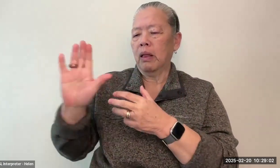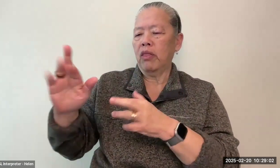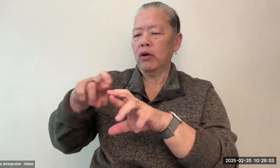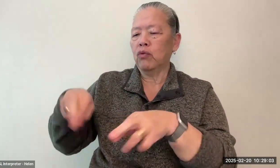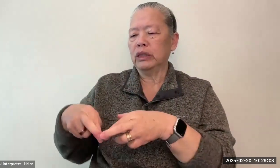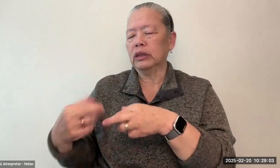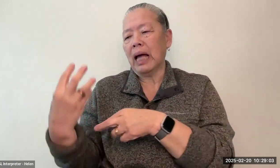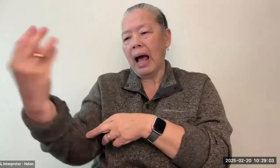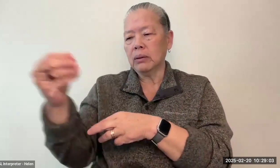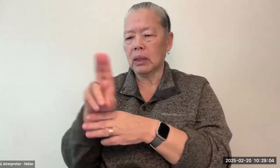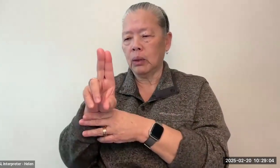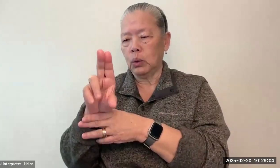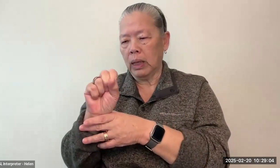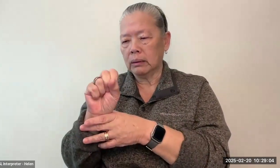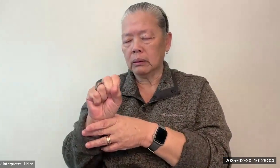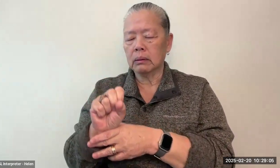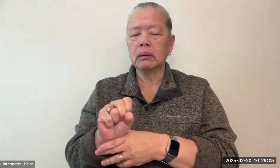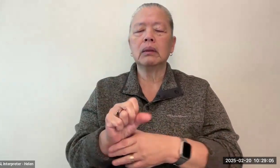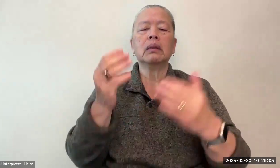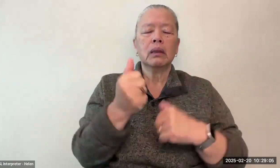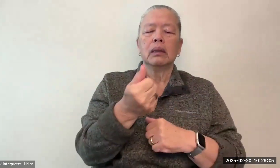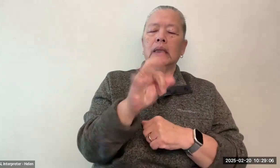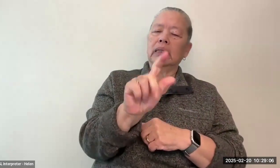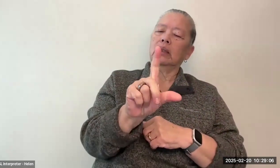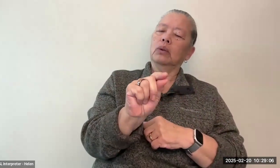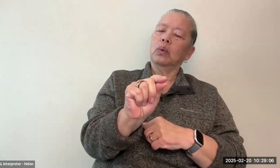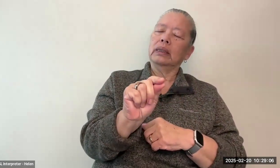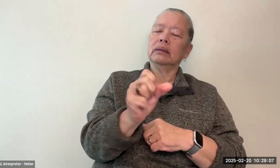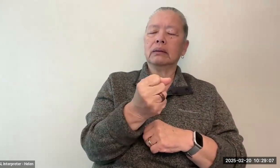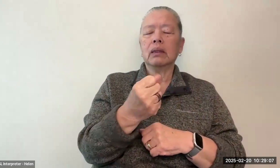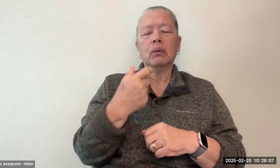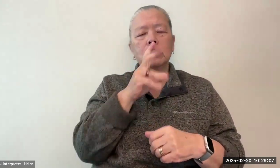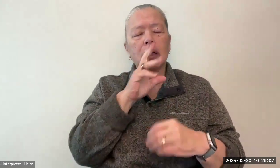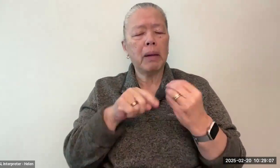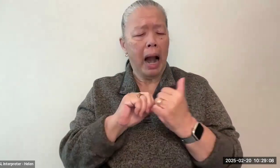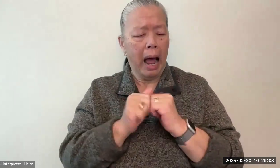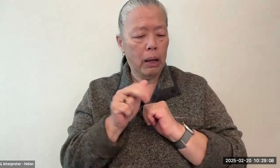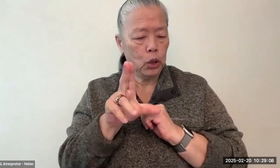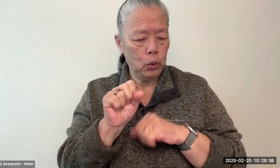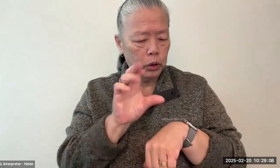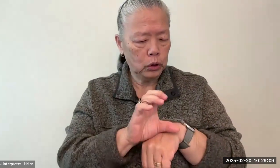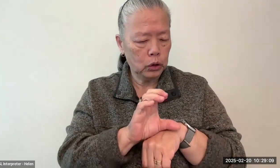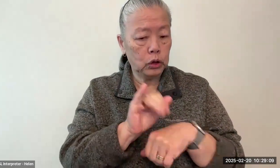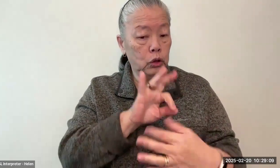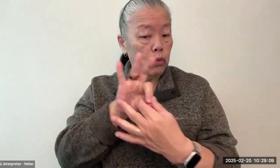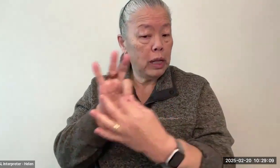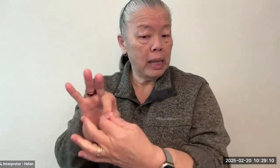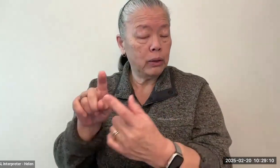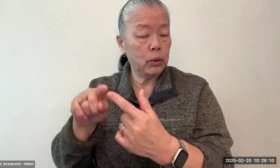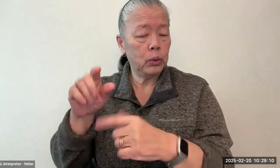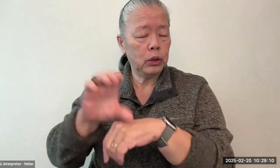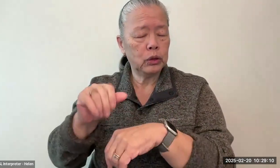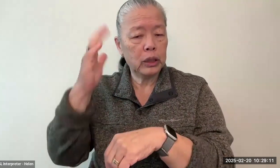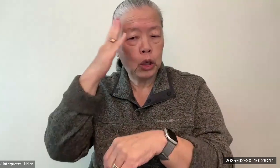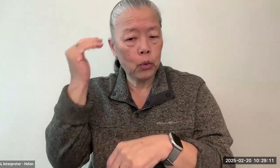States. In the 1920s, there was discussion of how the church in the United States should relate to the church in Korea,